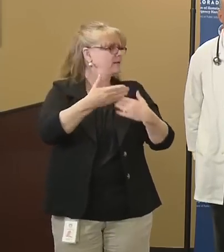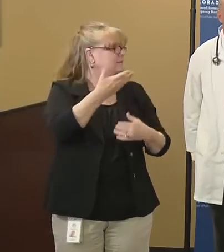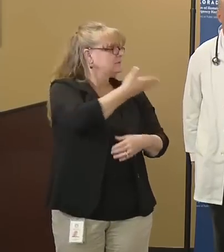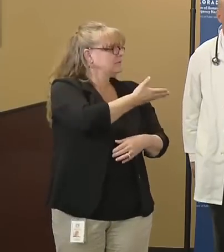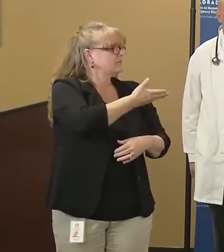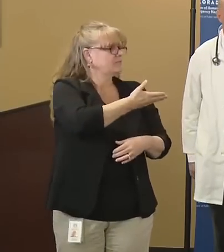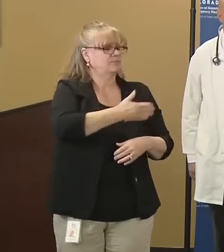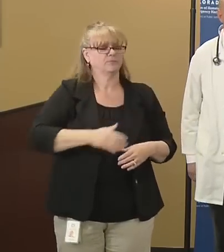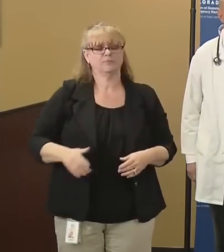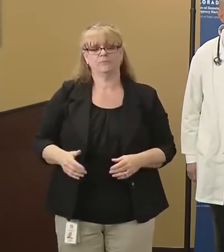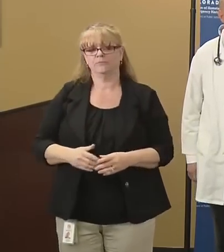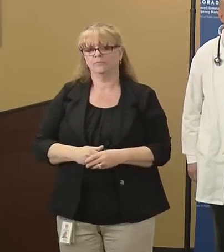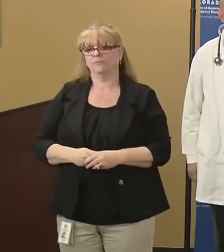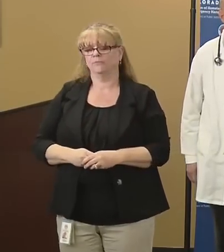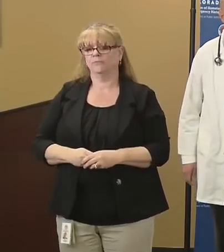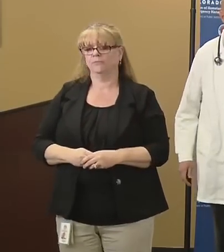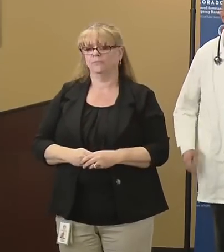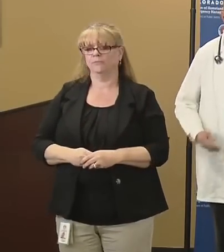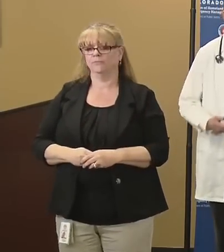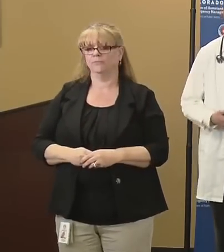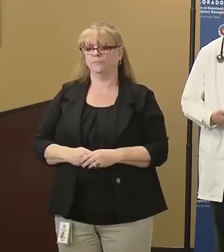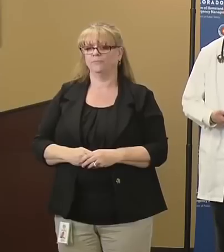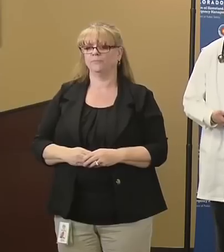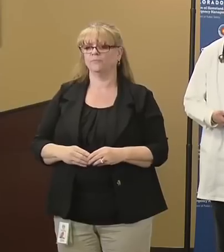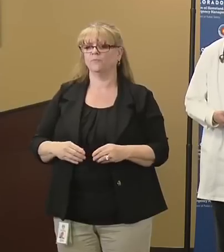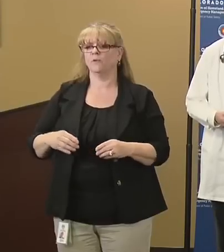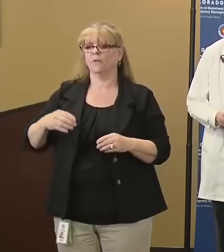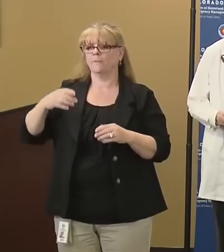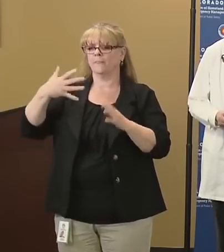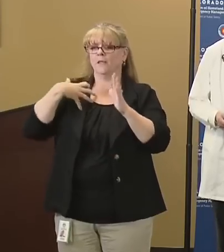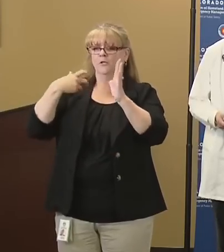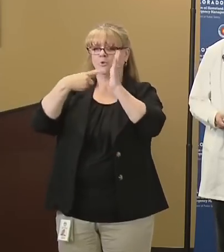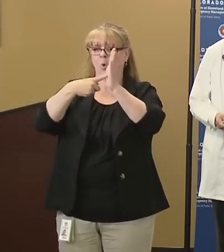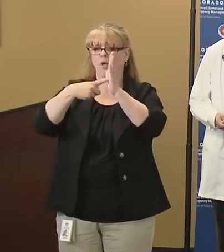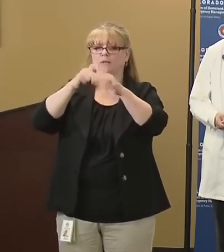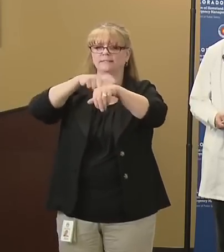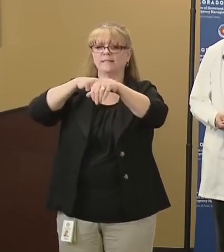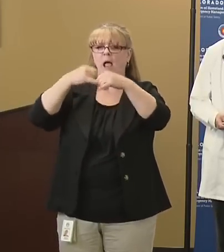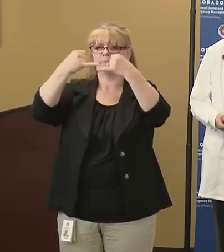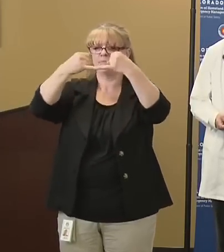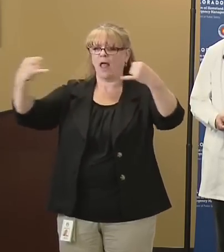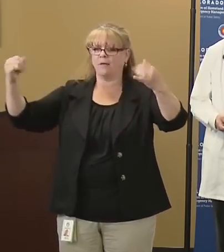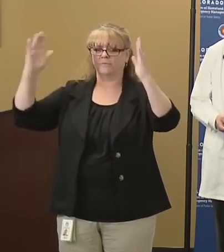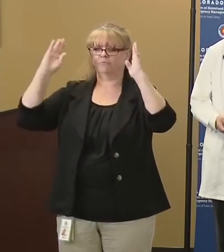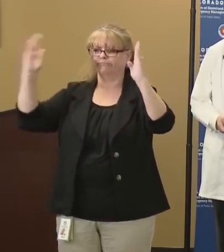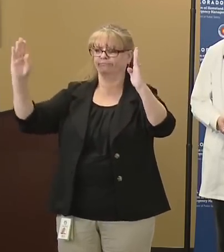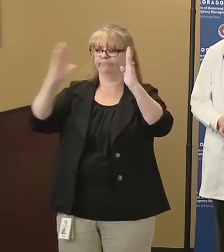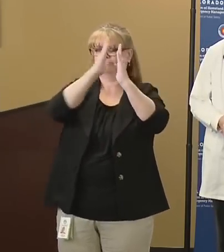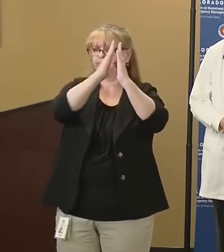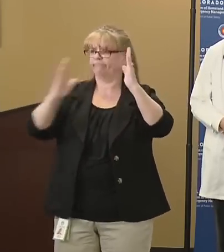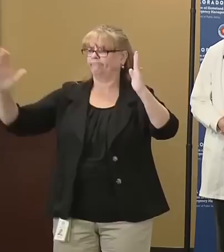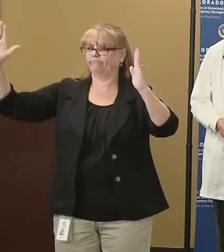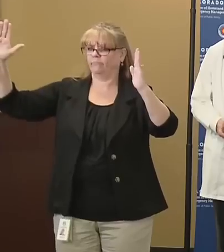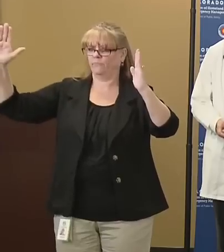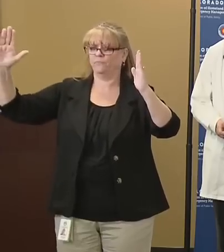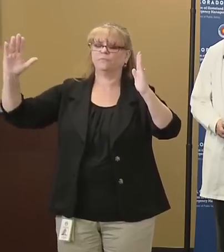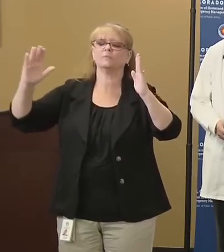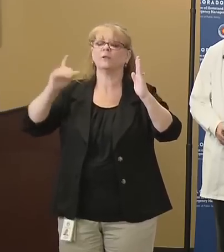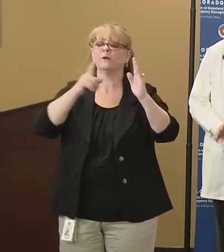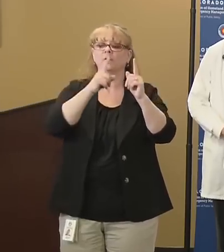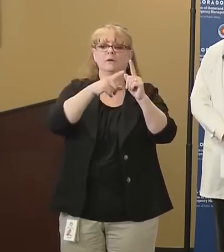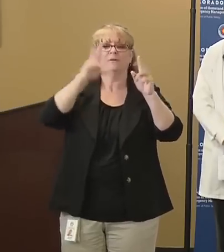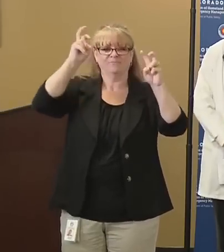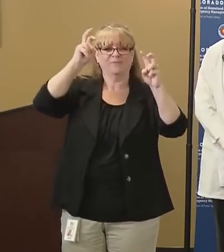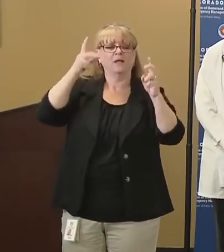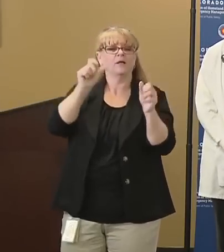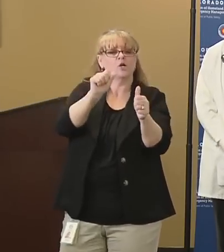This is the time frame which when we talk about chasing the ghost, and we'll show you what this means, what we're